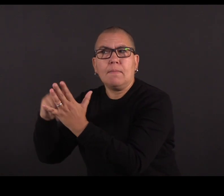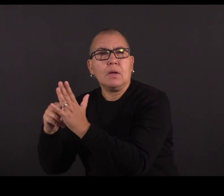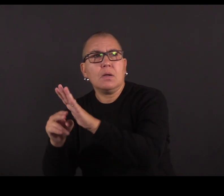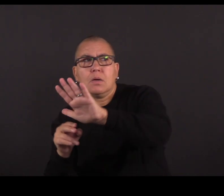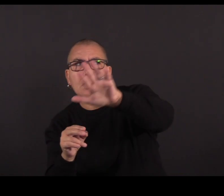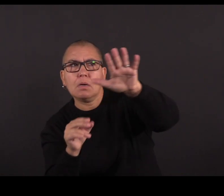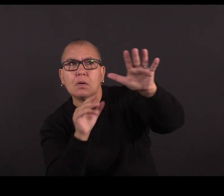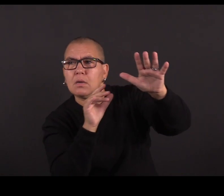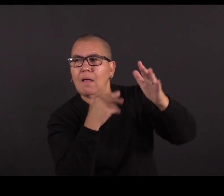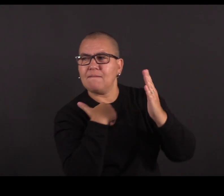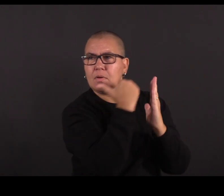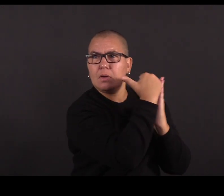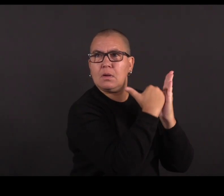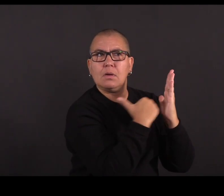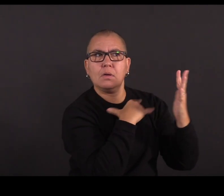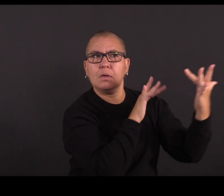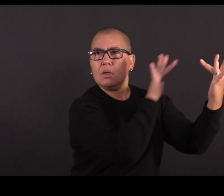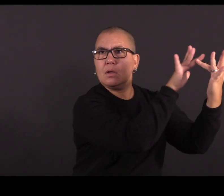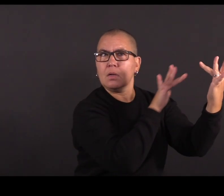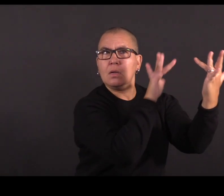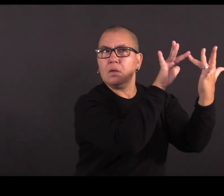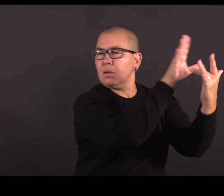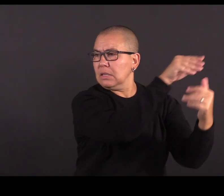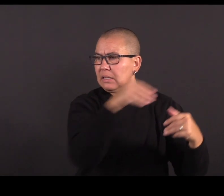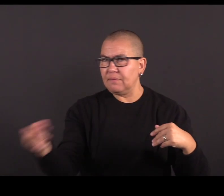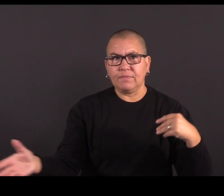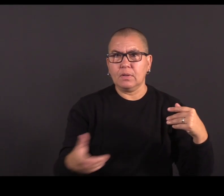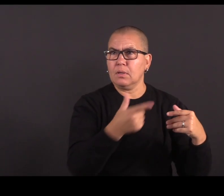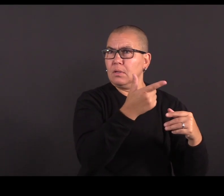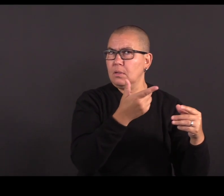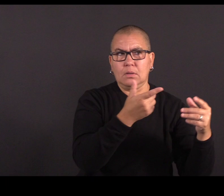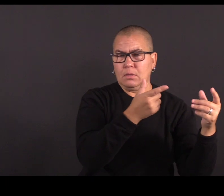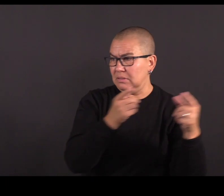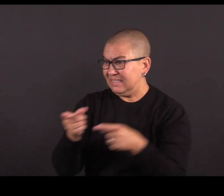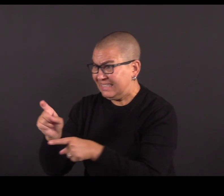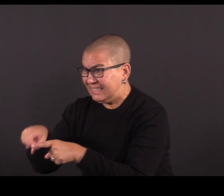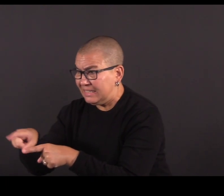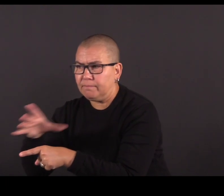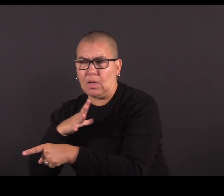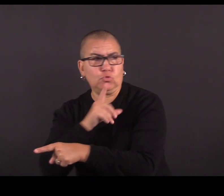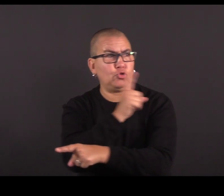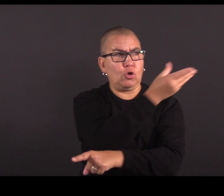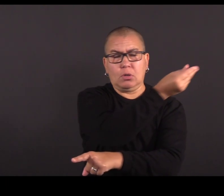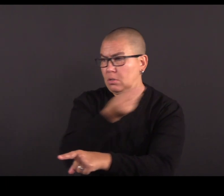in the community who can help with housing solutions.